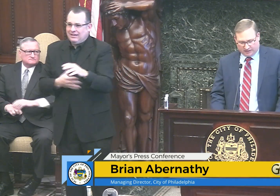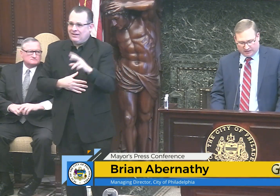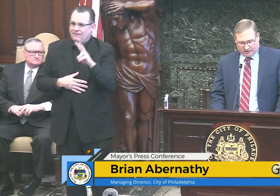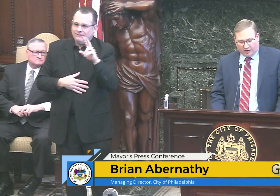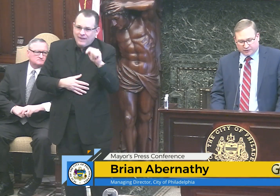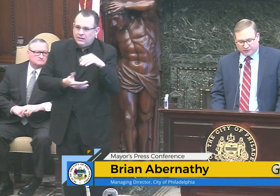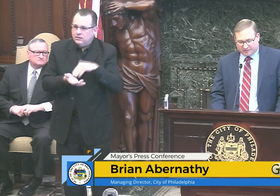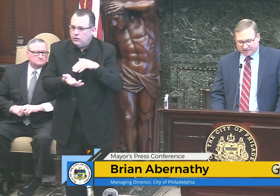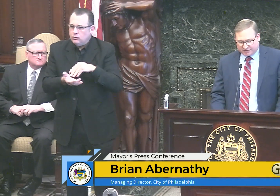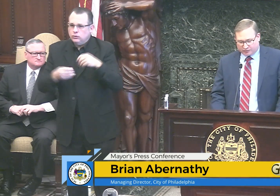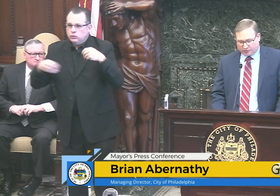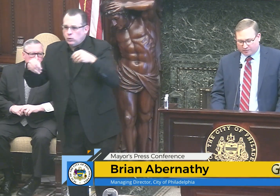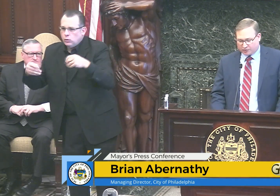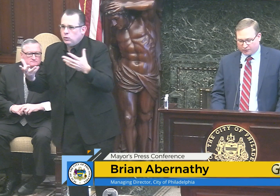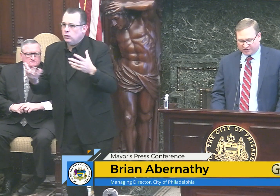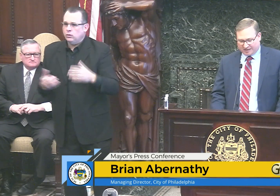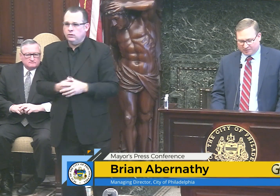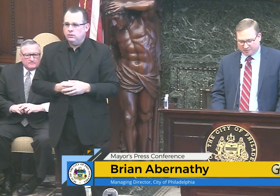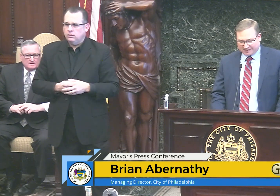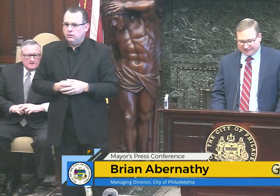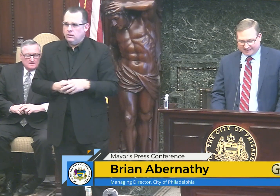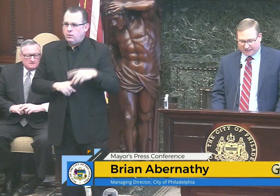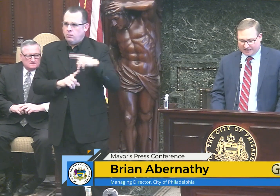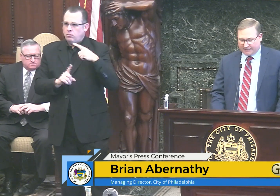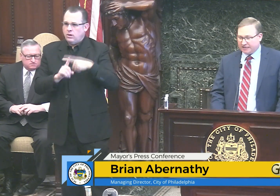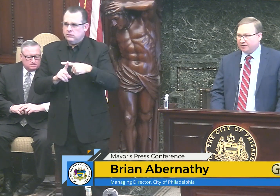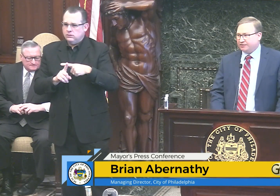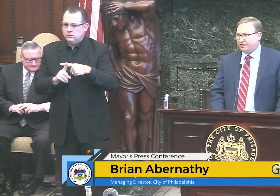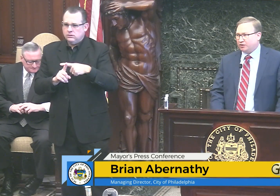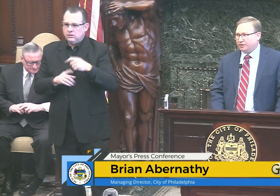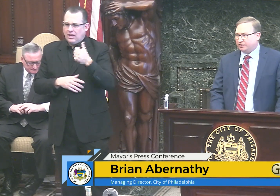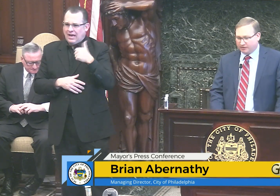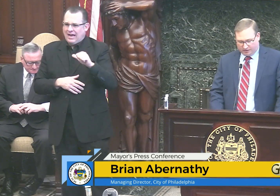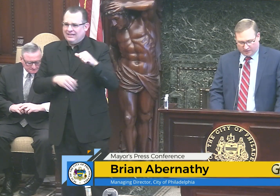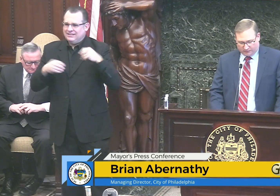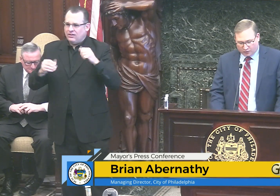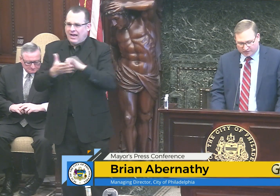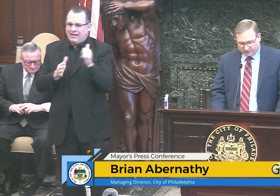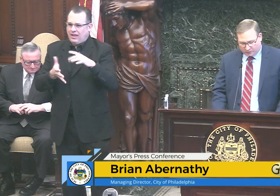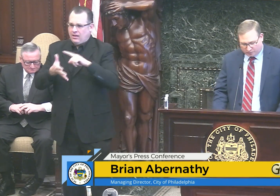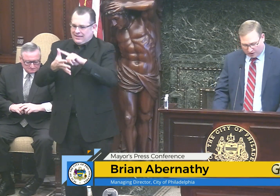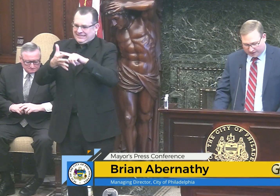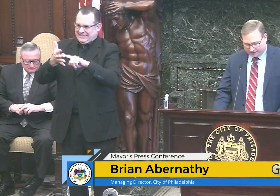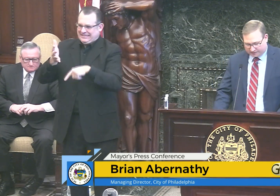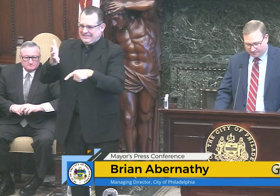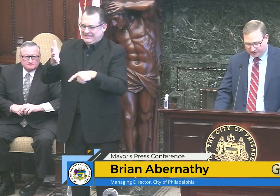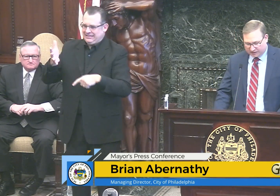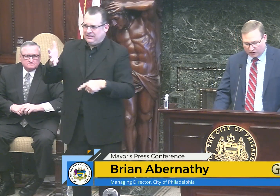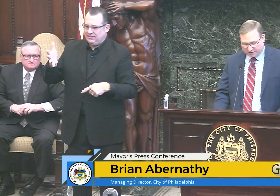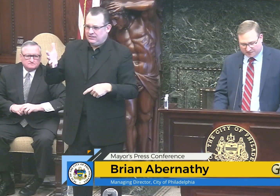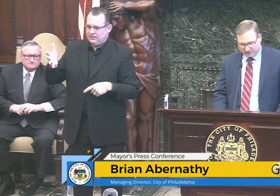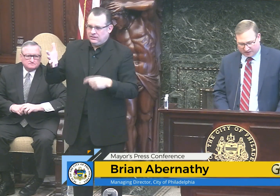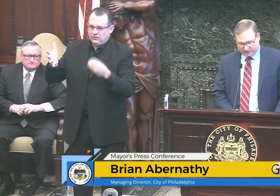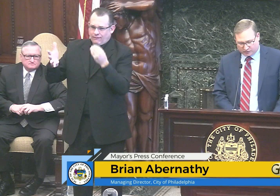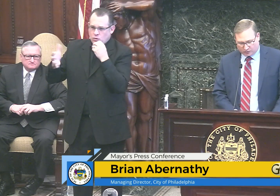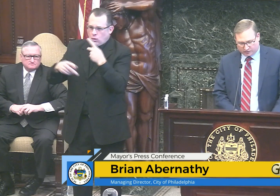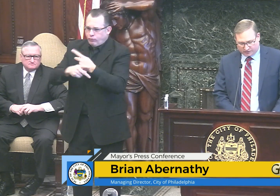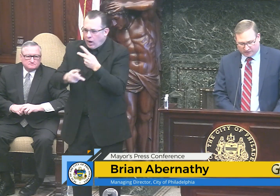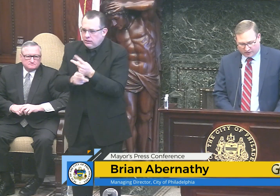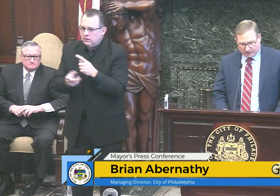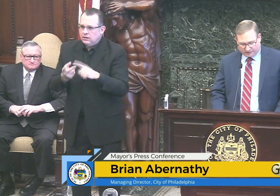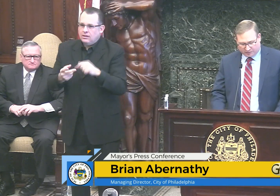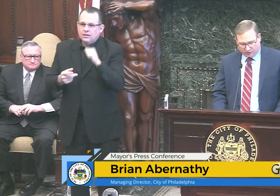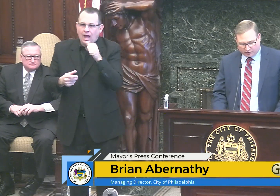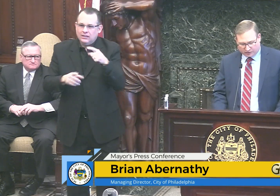stores. Also deemed essential are commercial establishments that sell any of the following: frozen food products, non-specialized